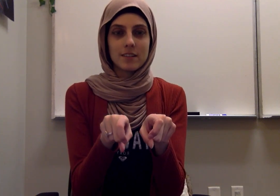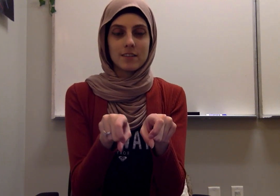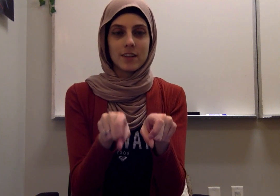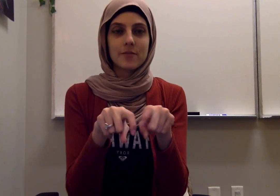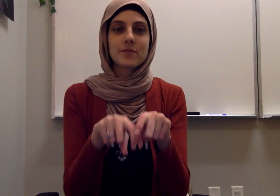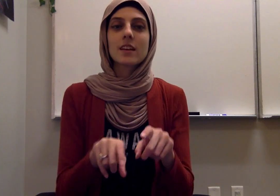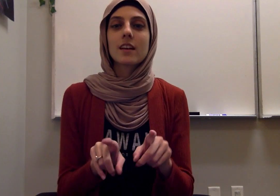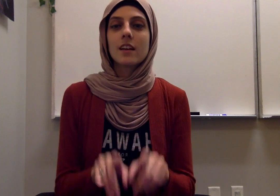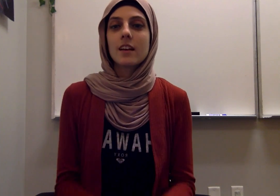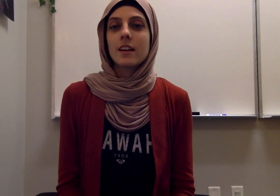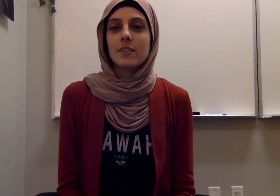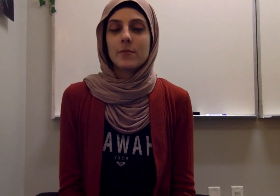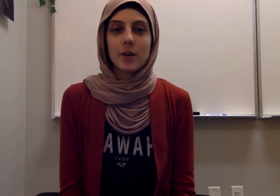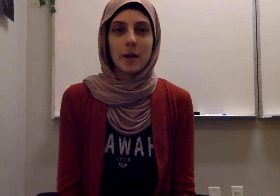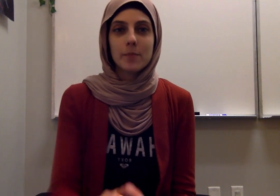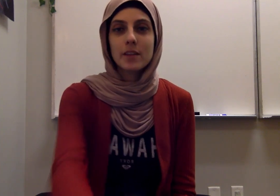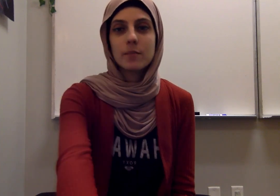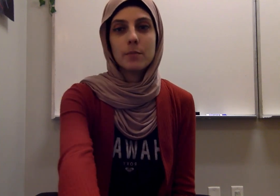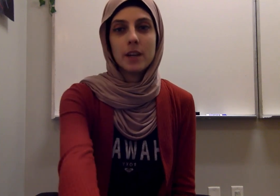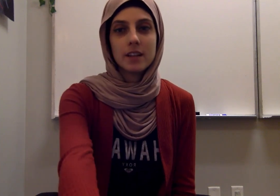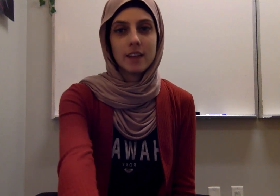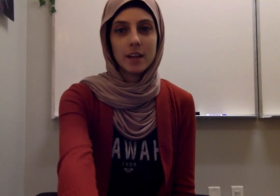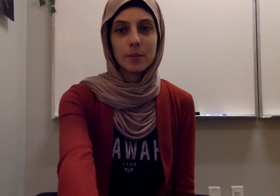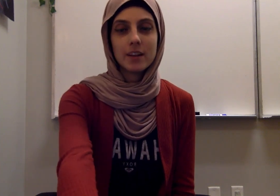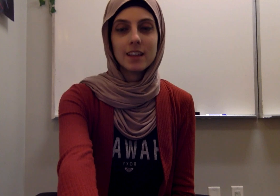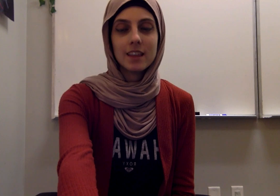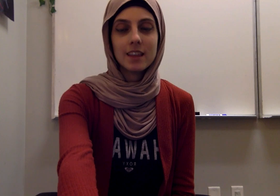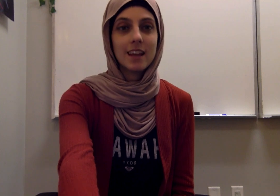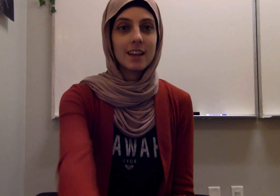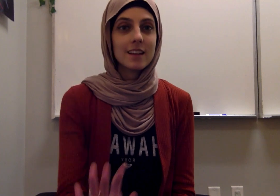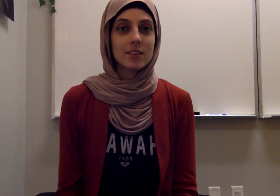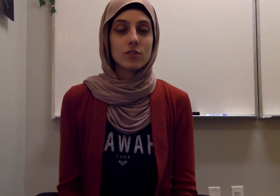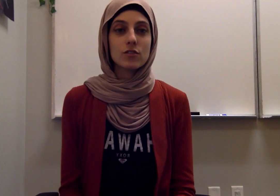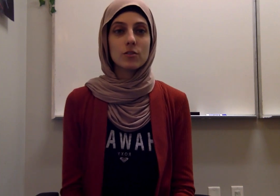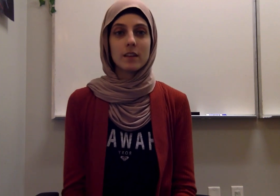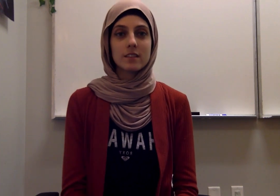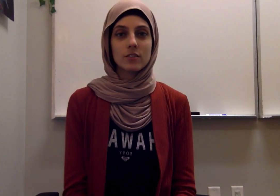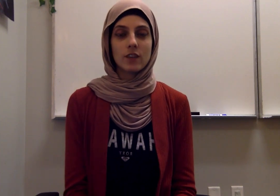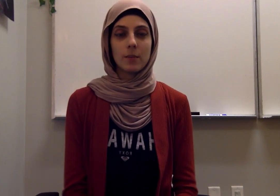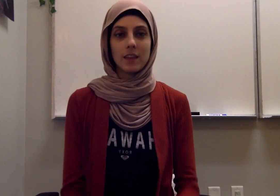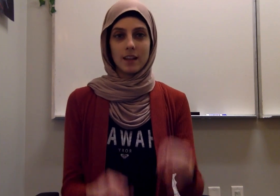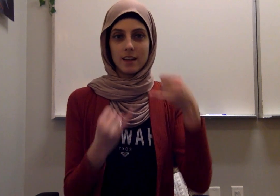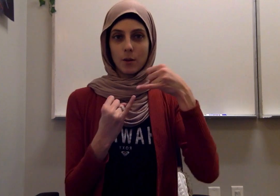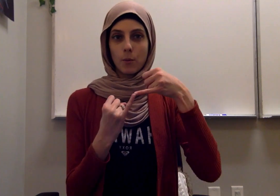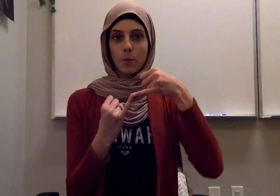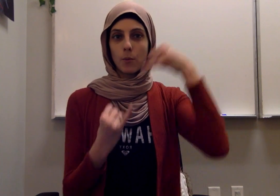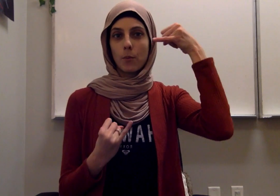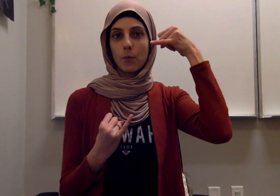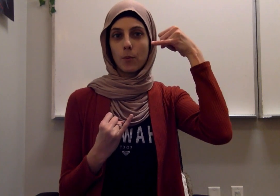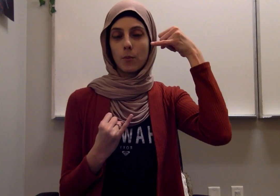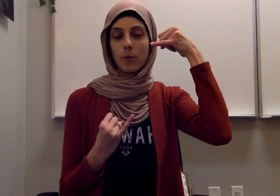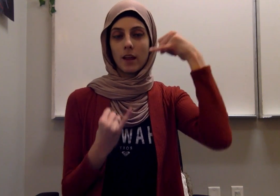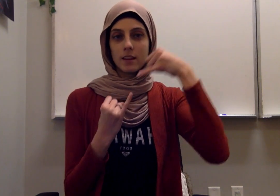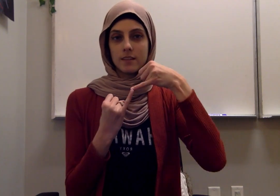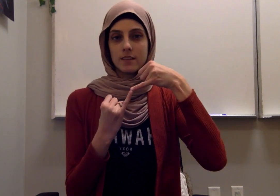right? Okay, body type. Thin. There's two ways to describe thin. This is